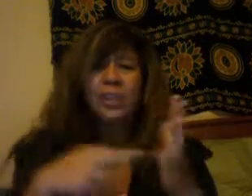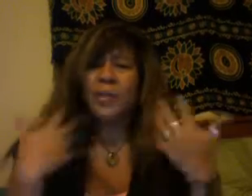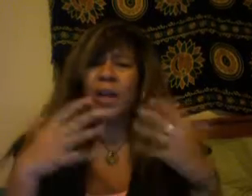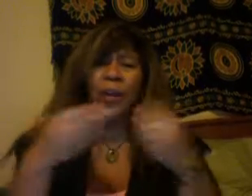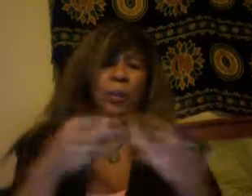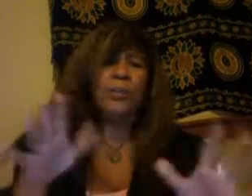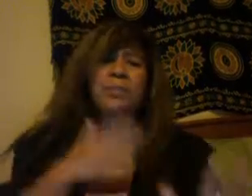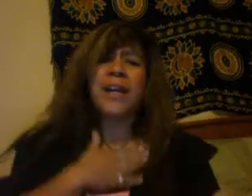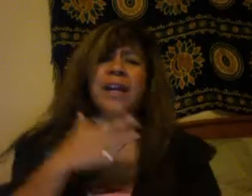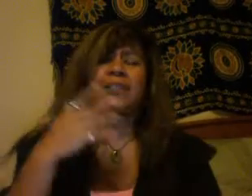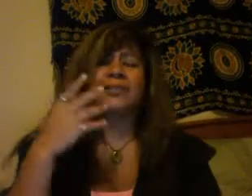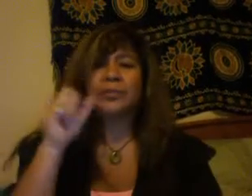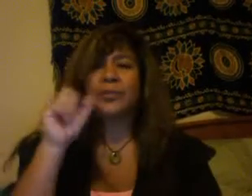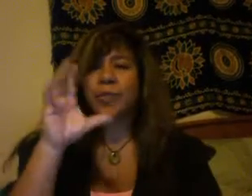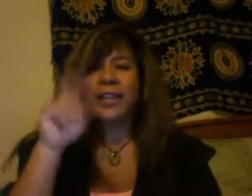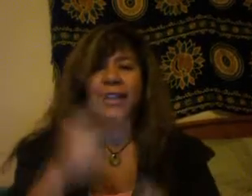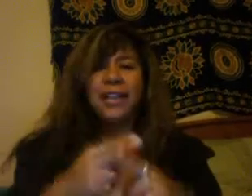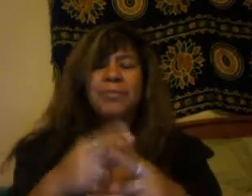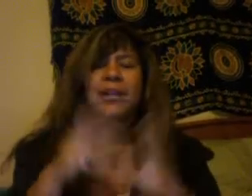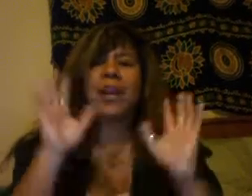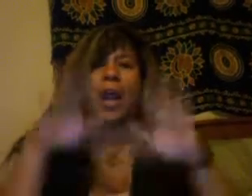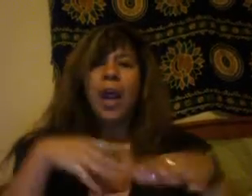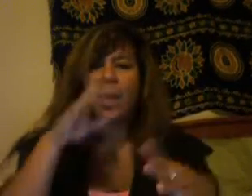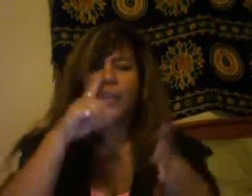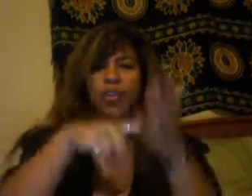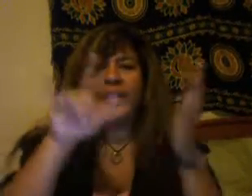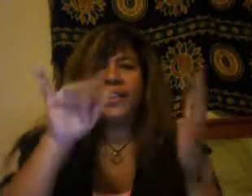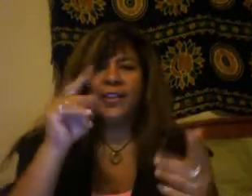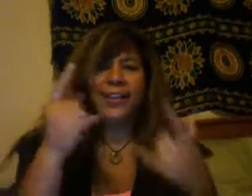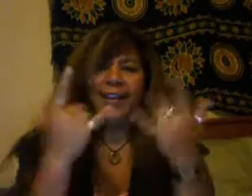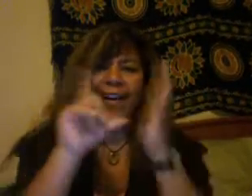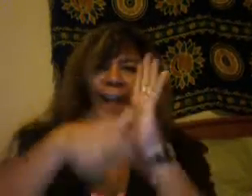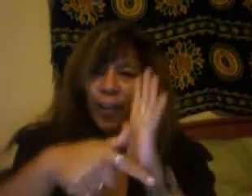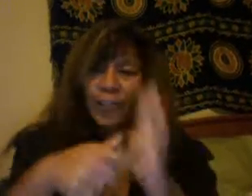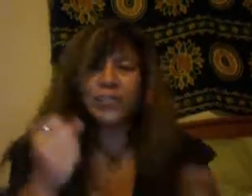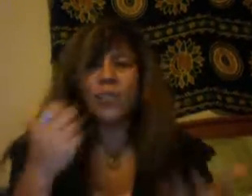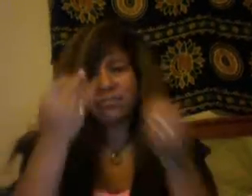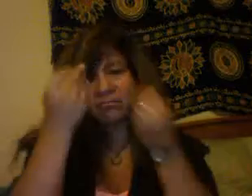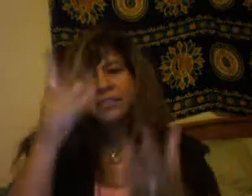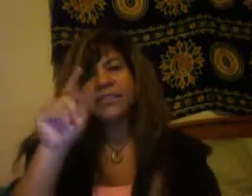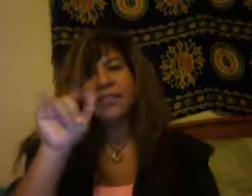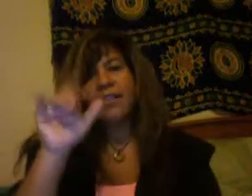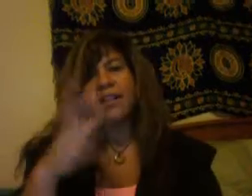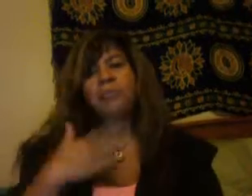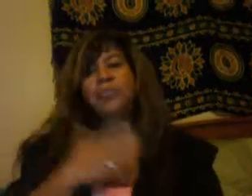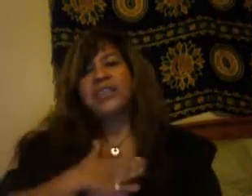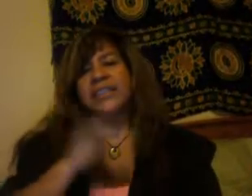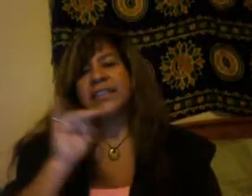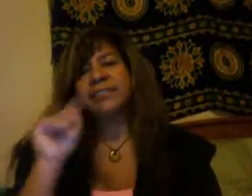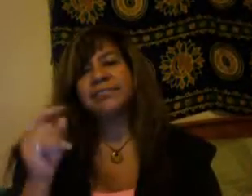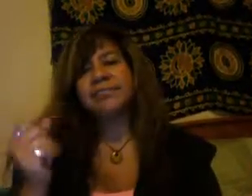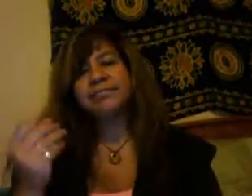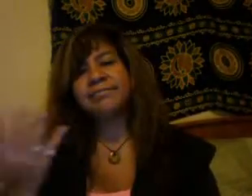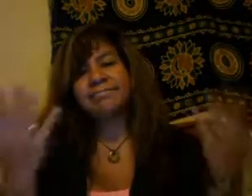so i already advice but yeah, i were drawn to get changed